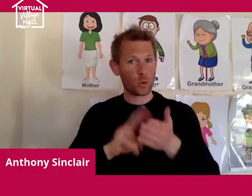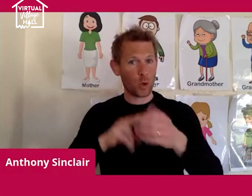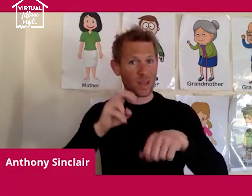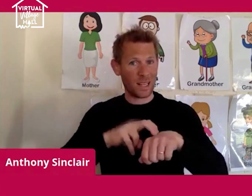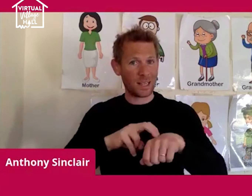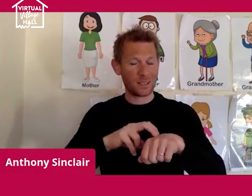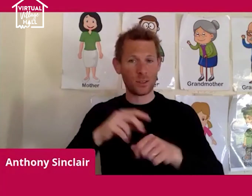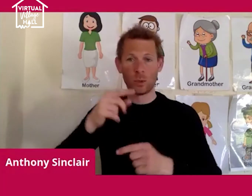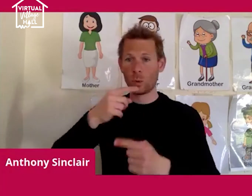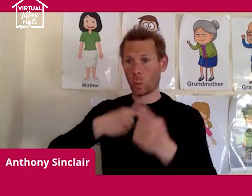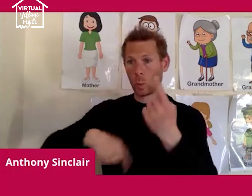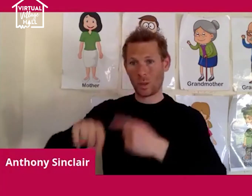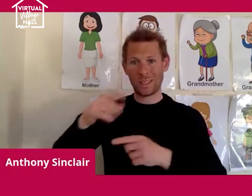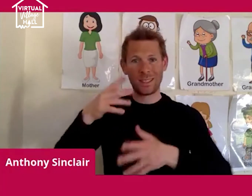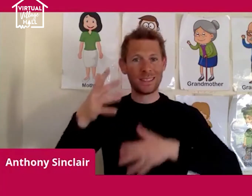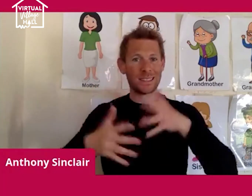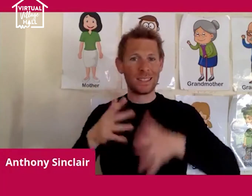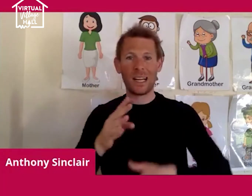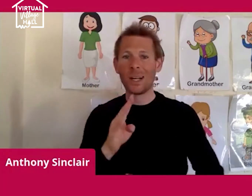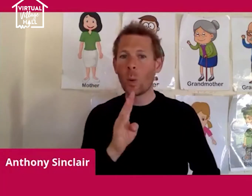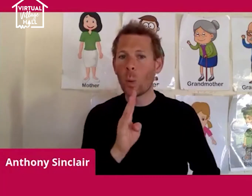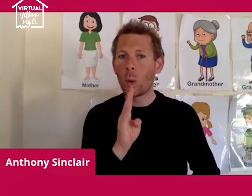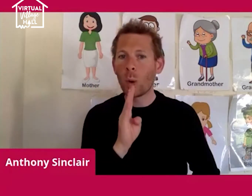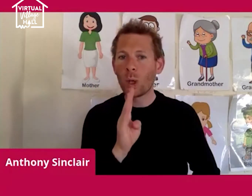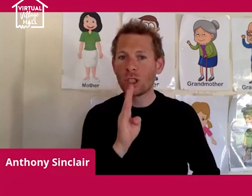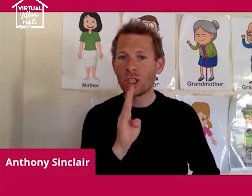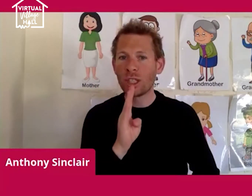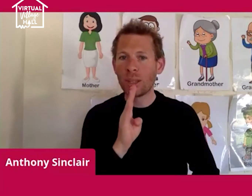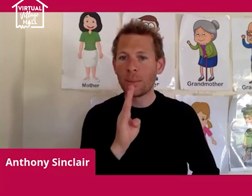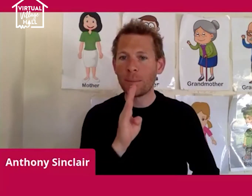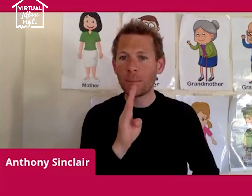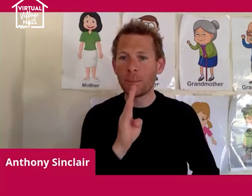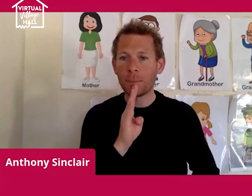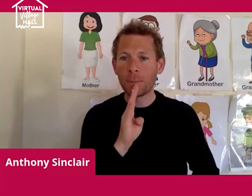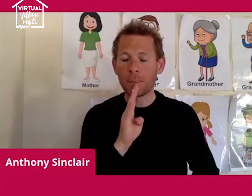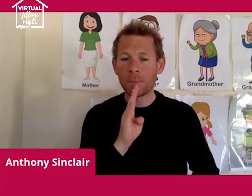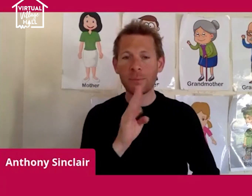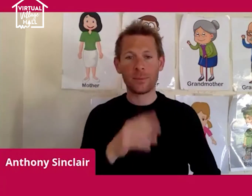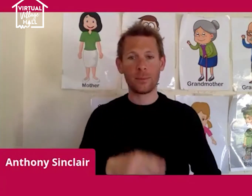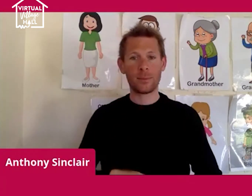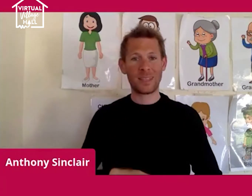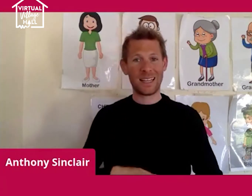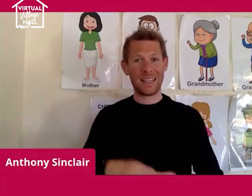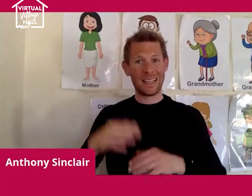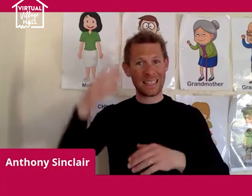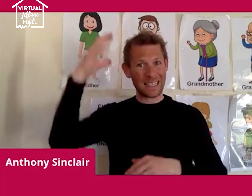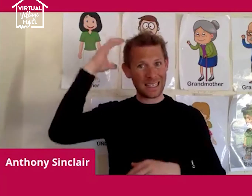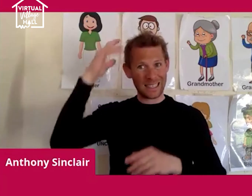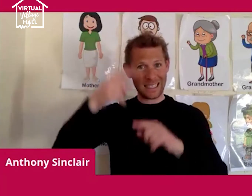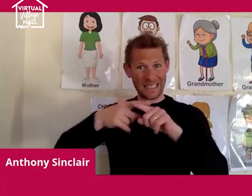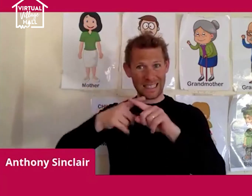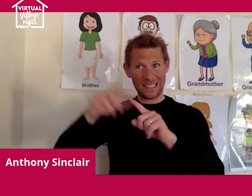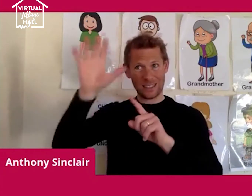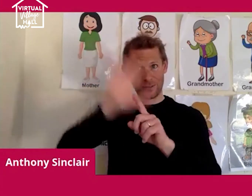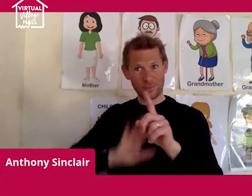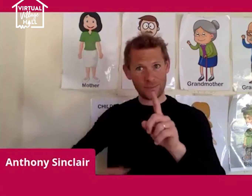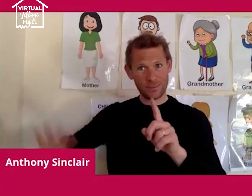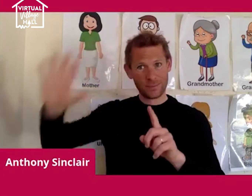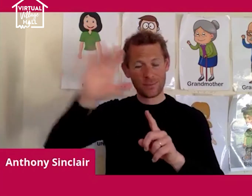So if you're from Northern Ireland, then we would sign water like this on your chin. In